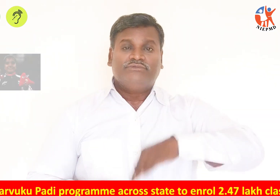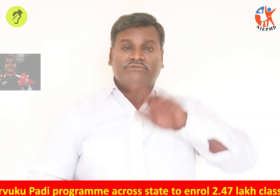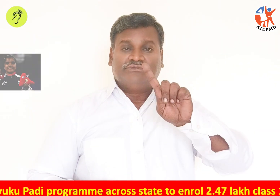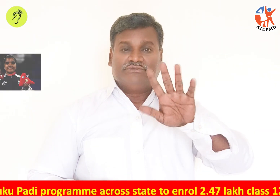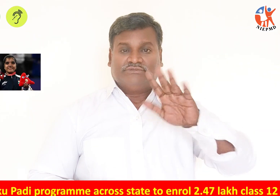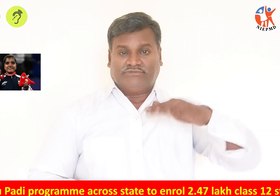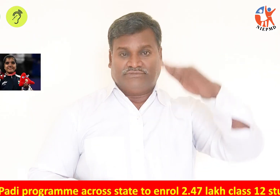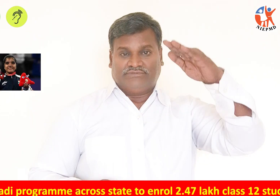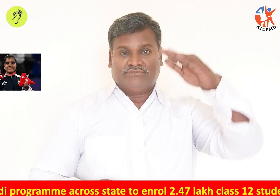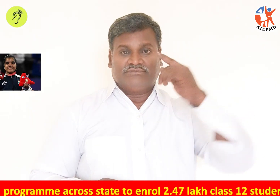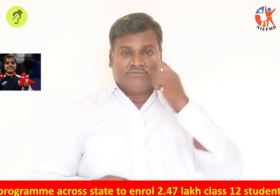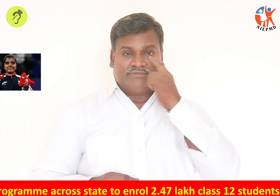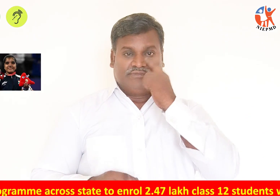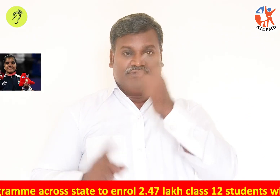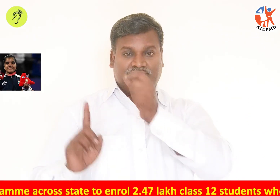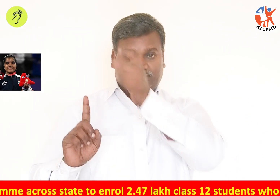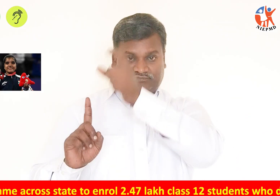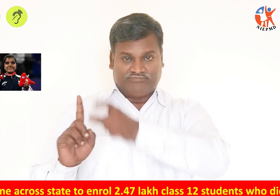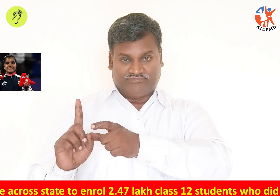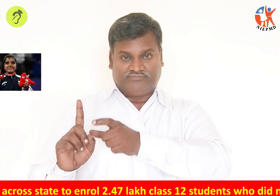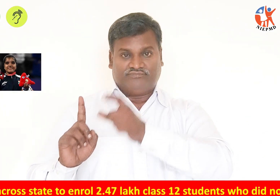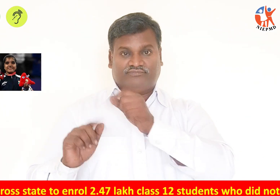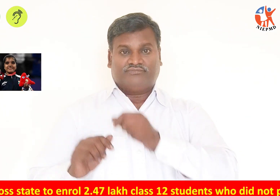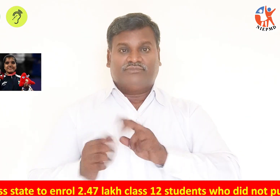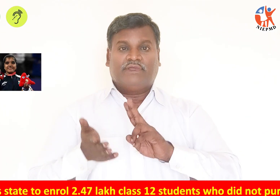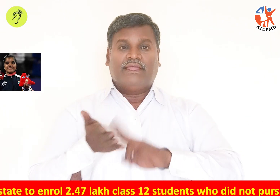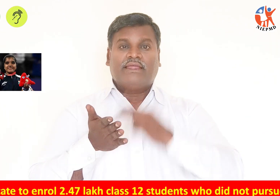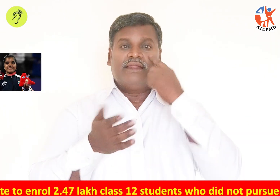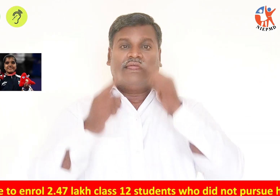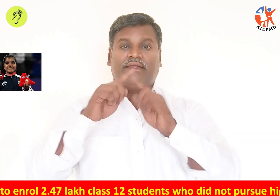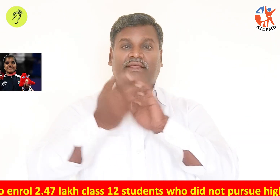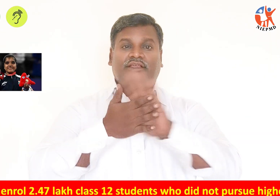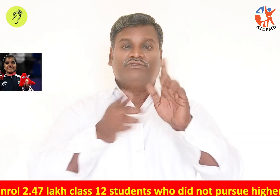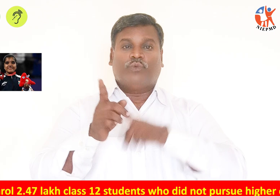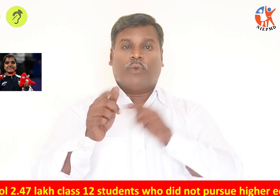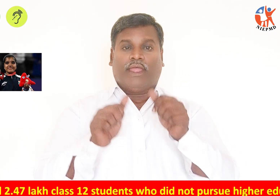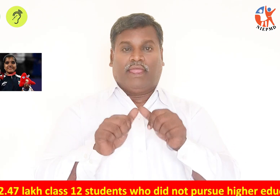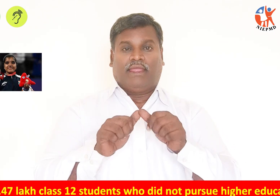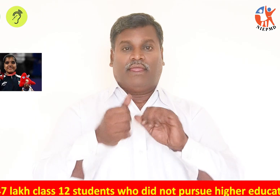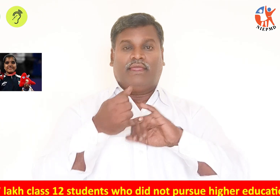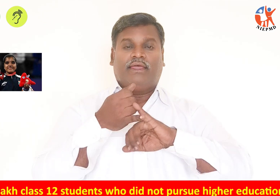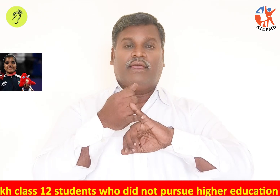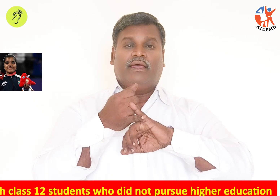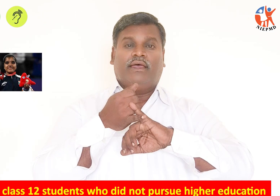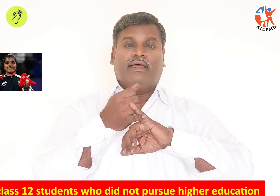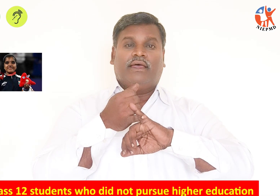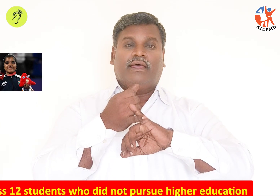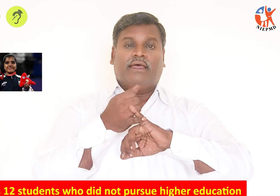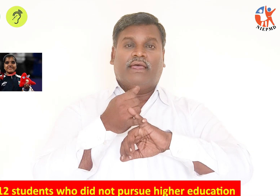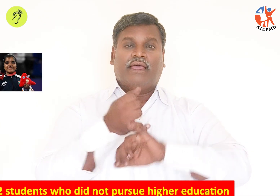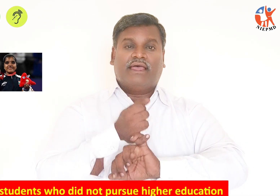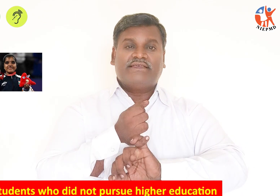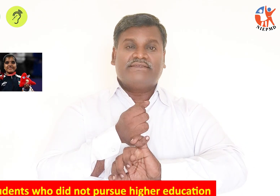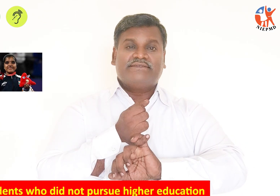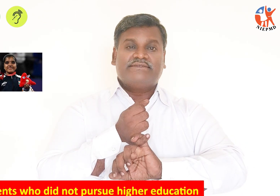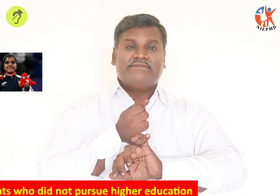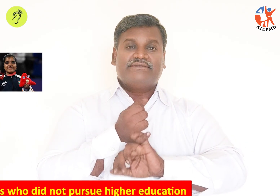the 19-year-old shuttler neetia shree won the bronze medal in the world championship in women's singles at paris